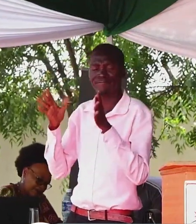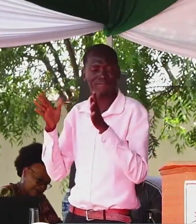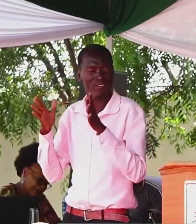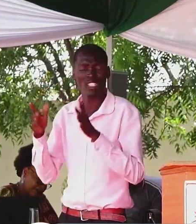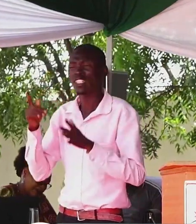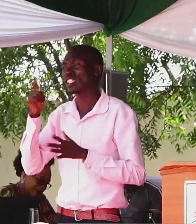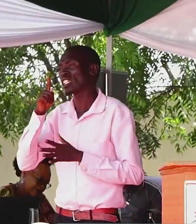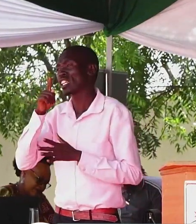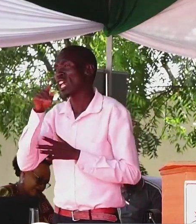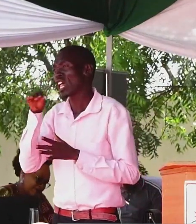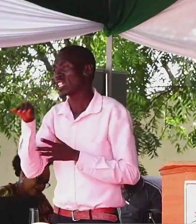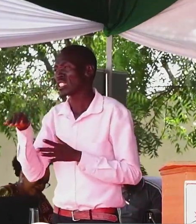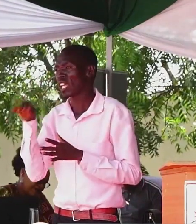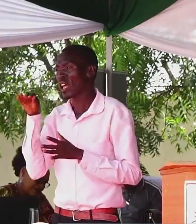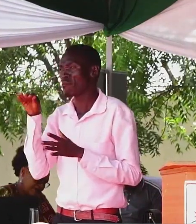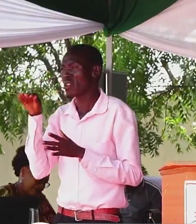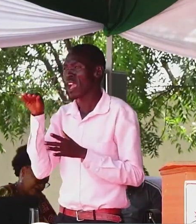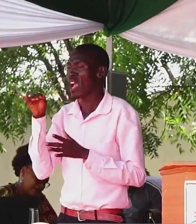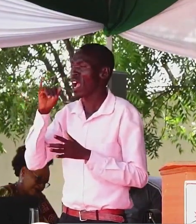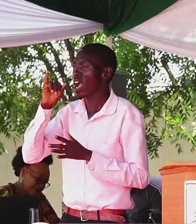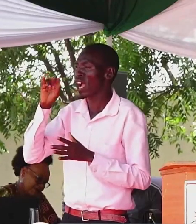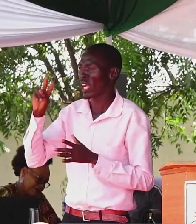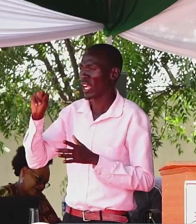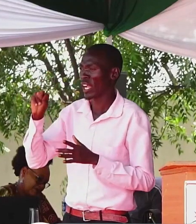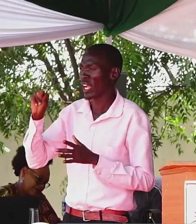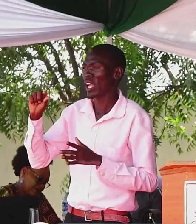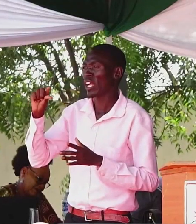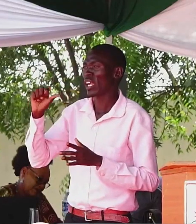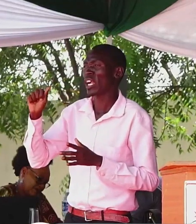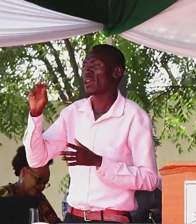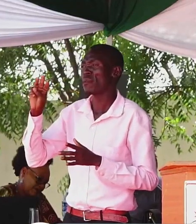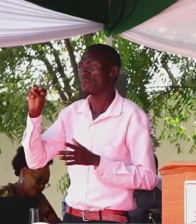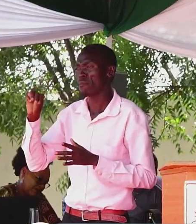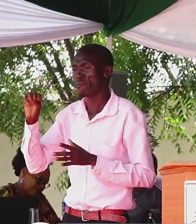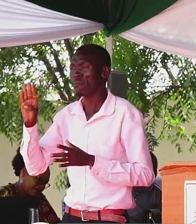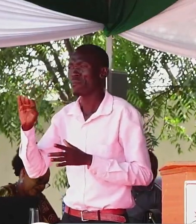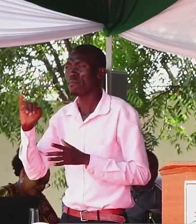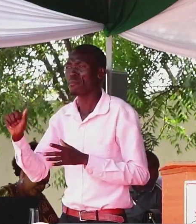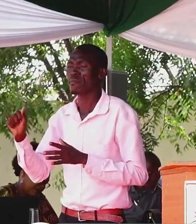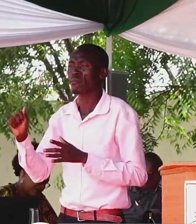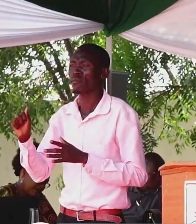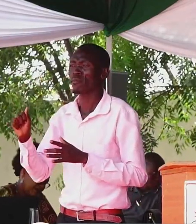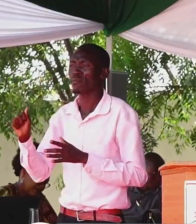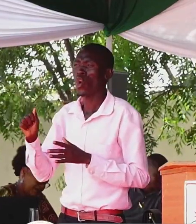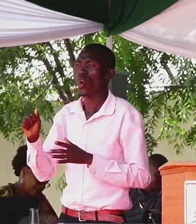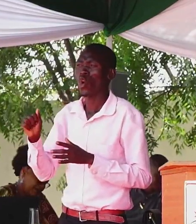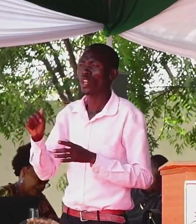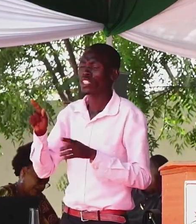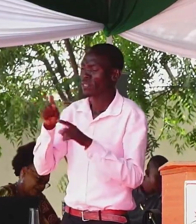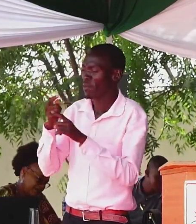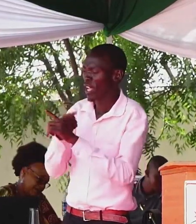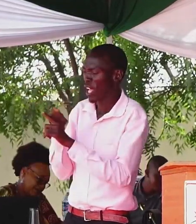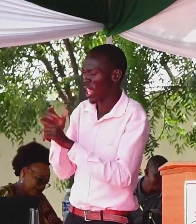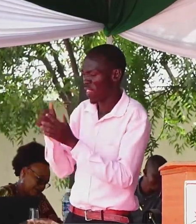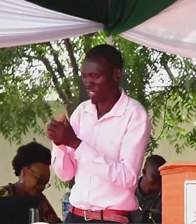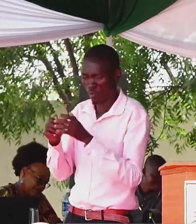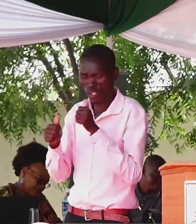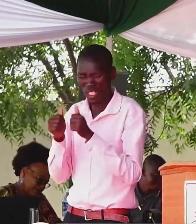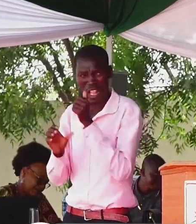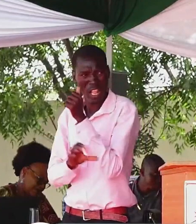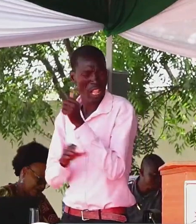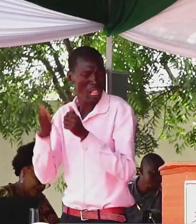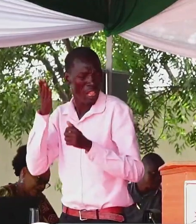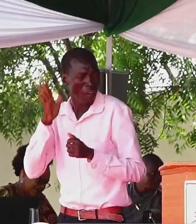Zambia, we had Gambia, we had Mauritius, and then we had one more participant from our country I think I've never